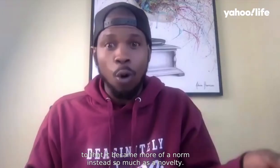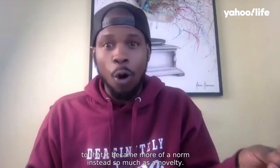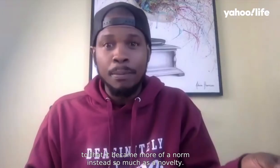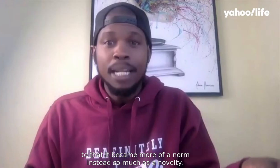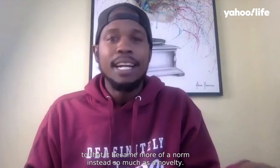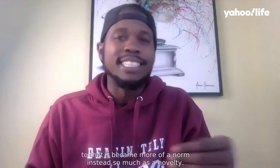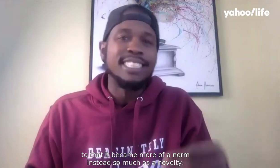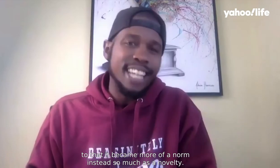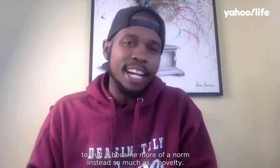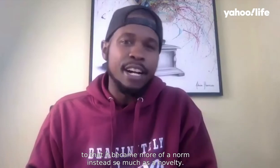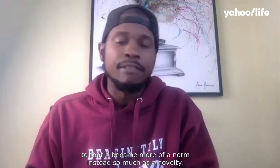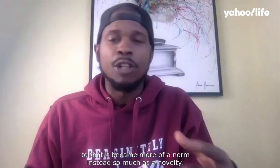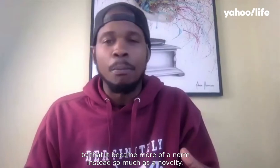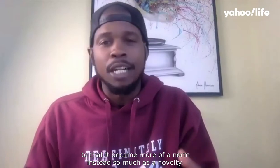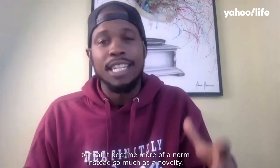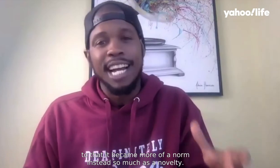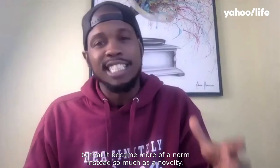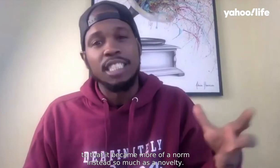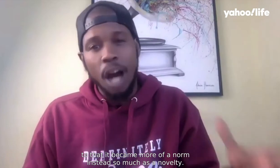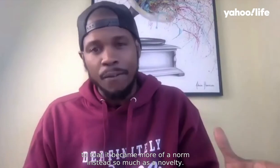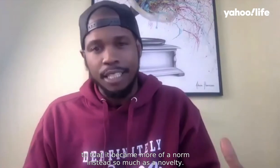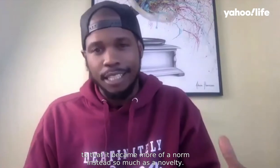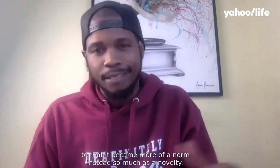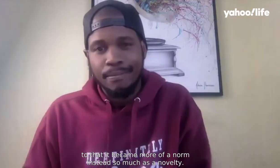norm instead of so much as a novelty.